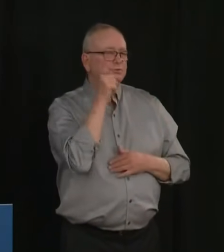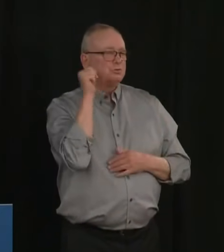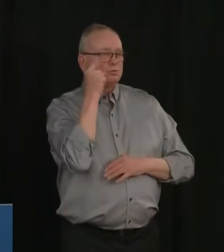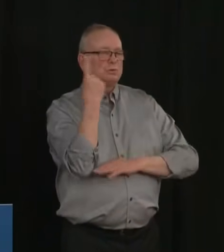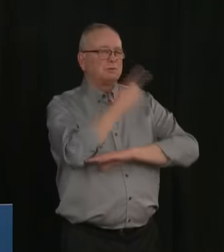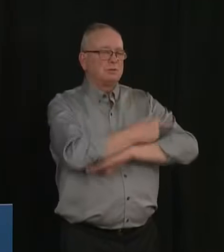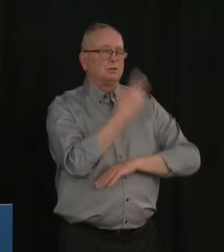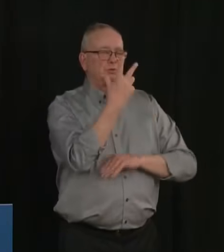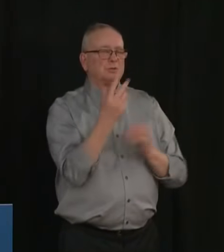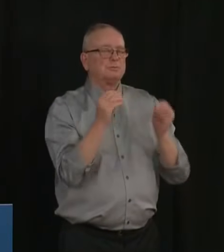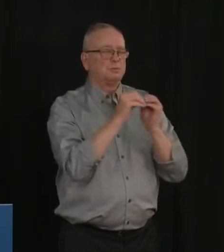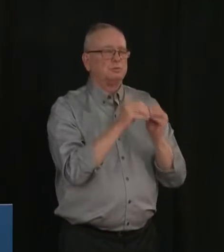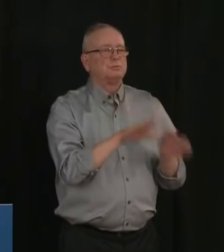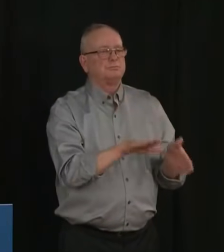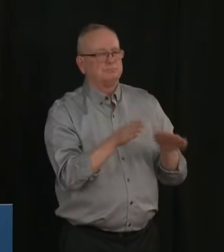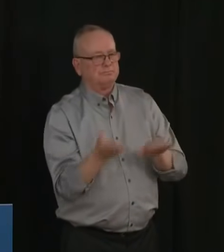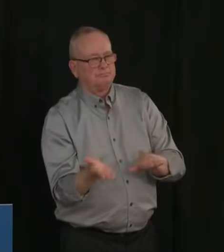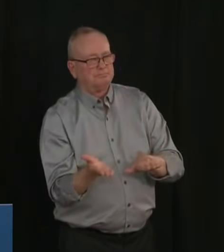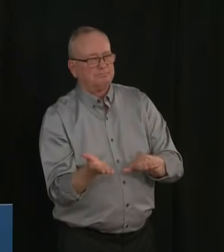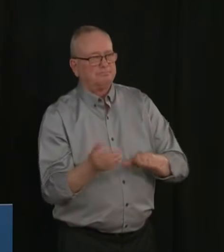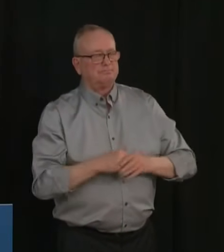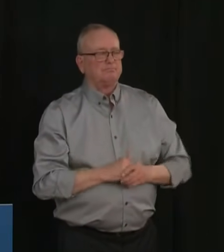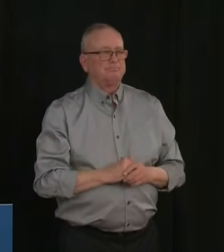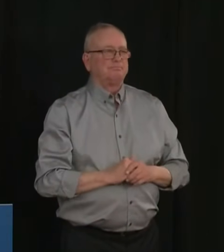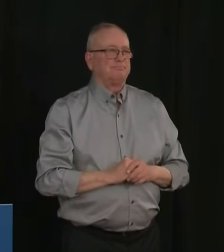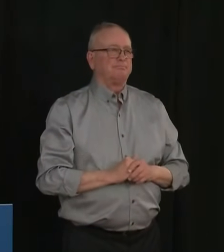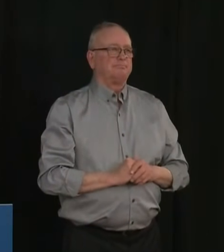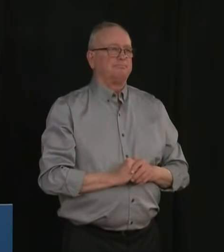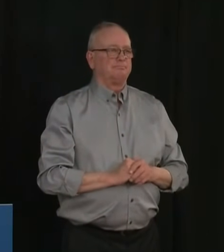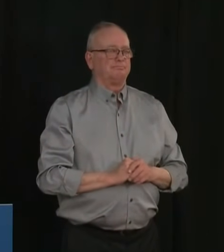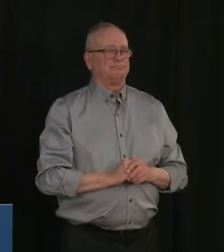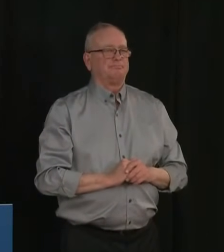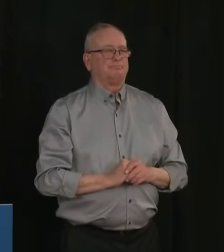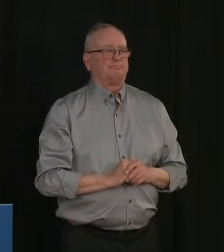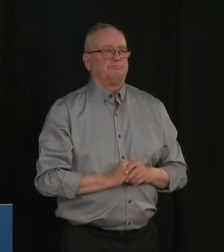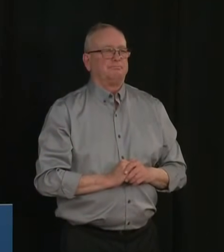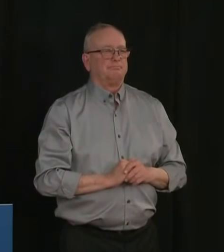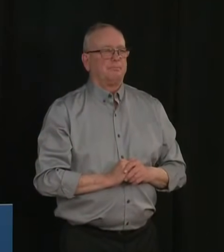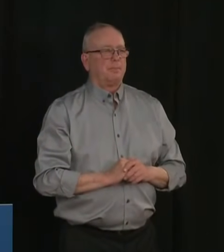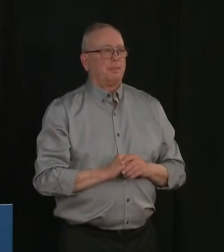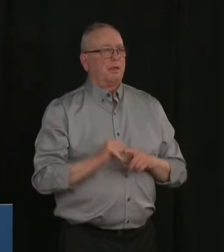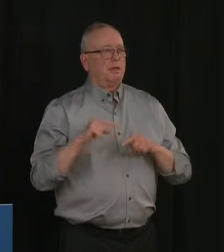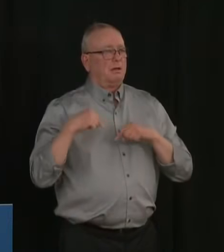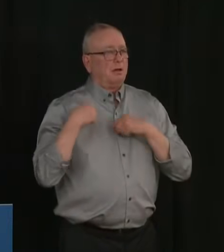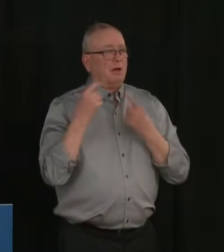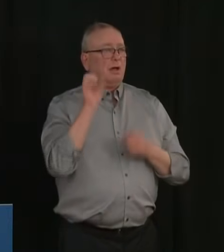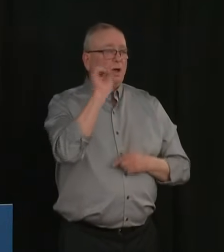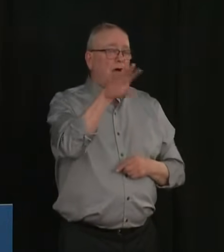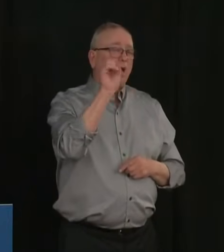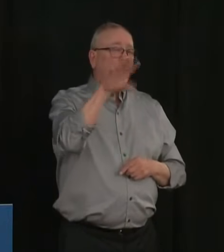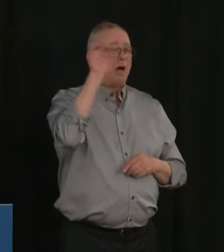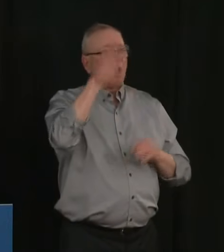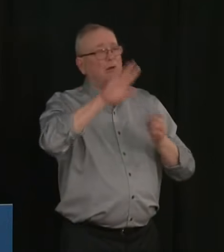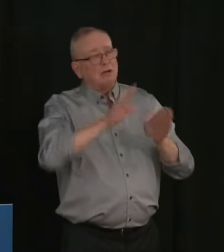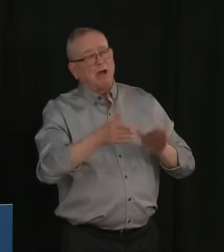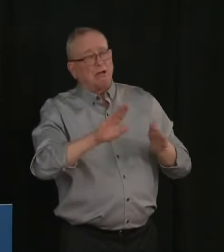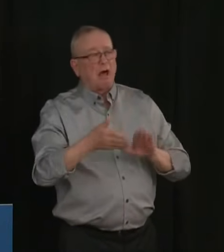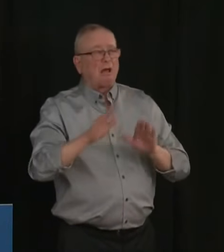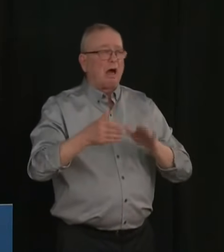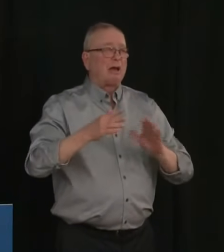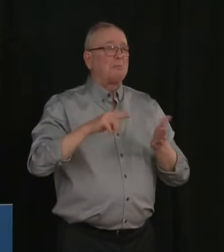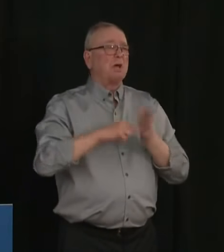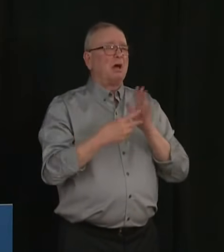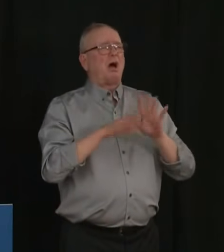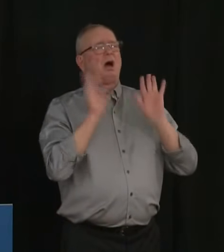the last 24 hours. It might be tempting to forget that each of these numbers is a person, but